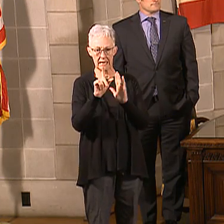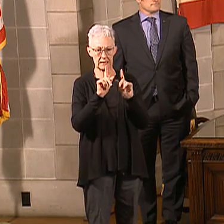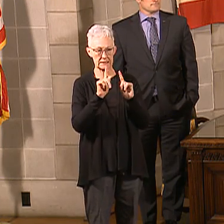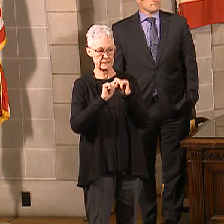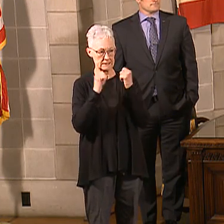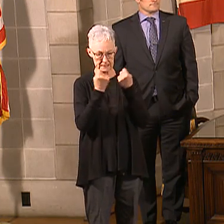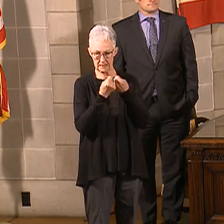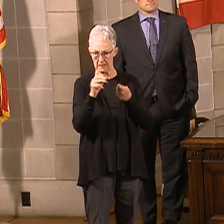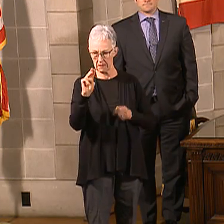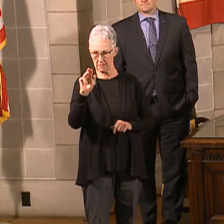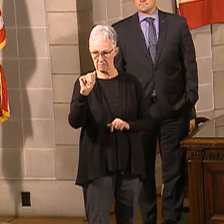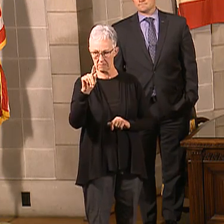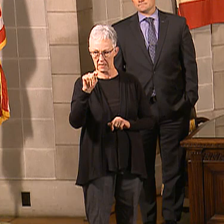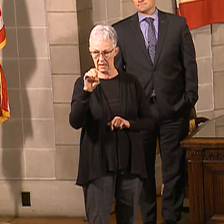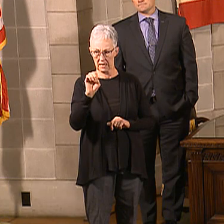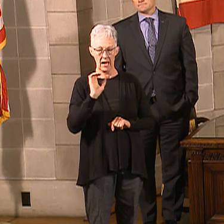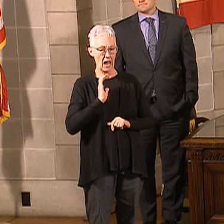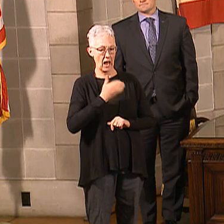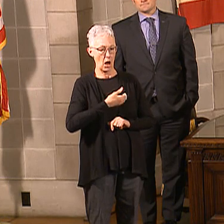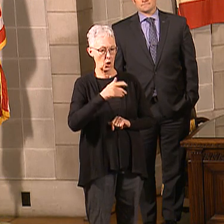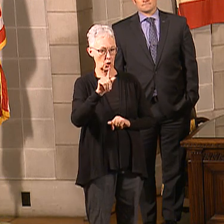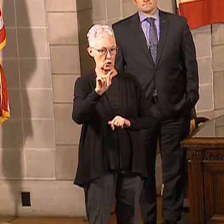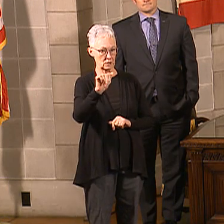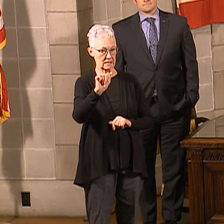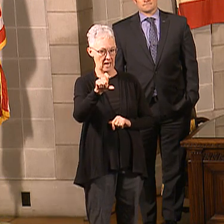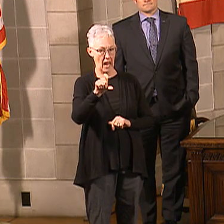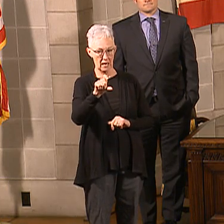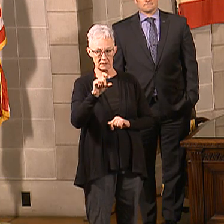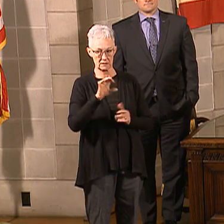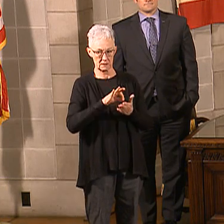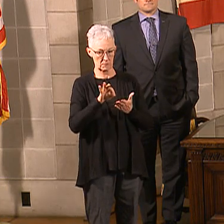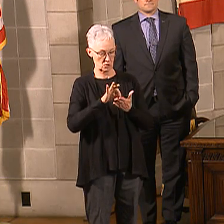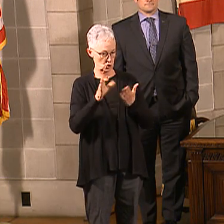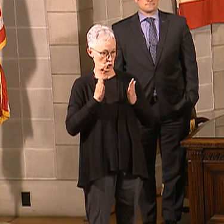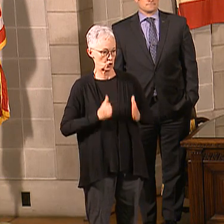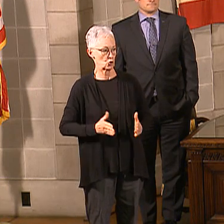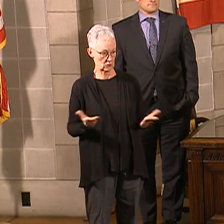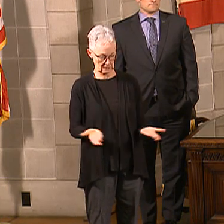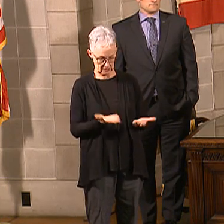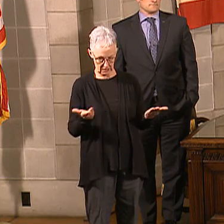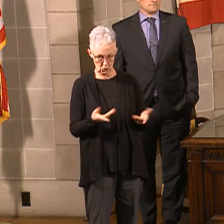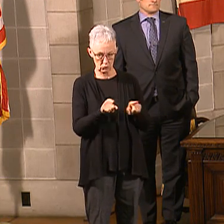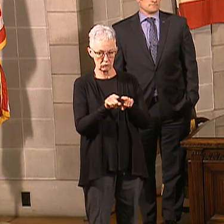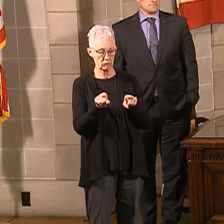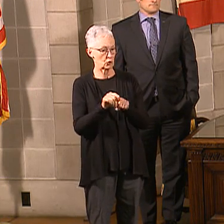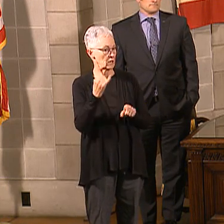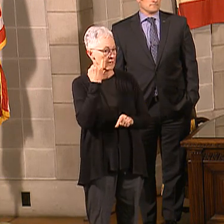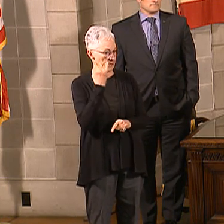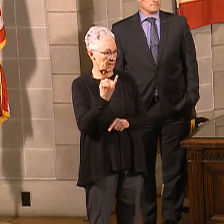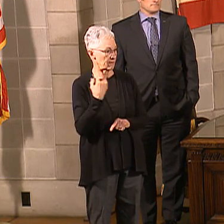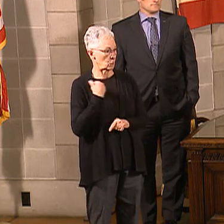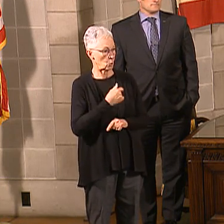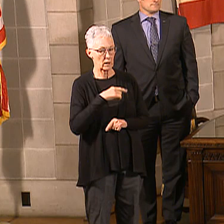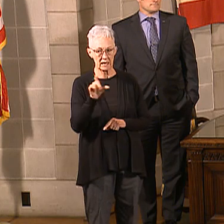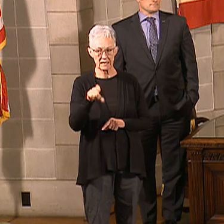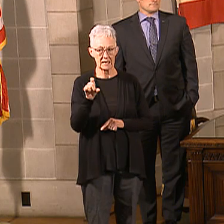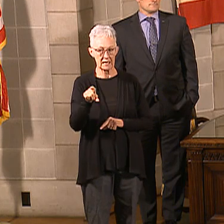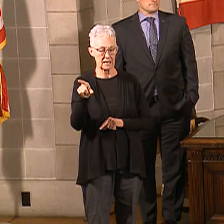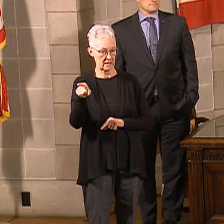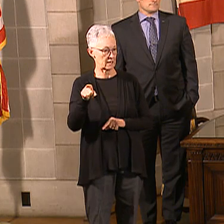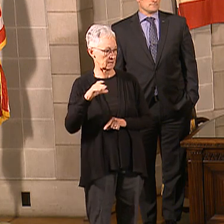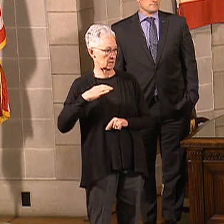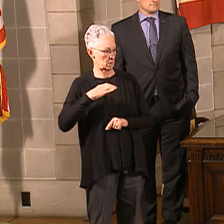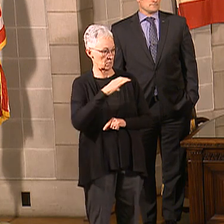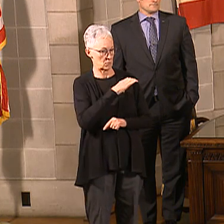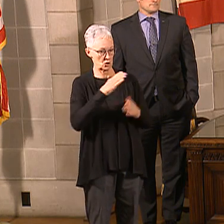have in the audience Tony Fulton, our Tax Commissioner. When we get to the Q&A part, we can have Commissioner Fulton come up and talk if he